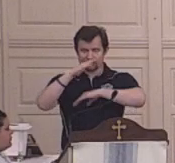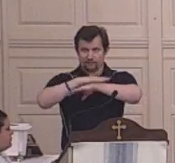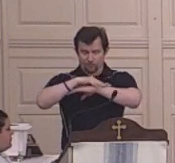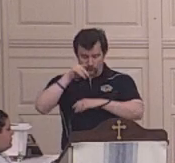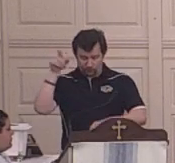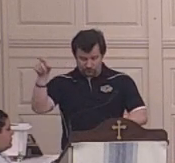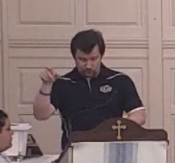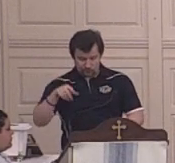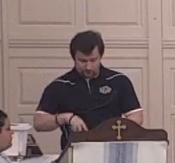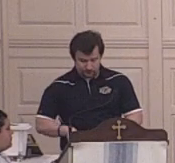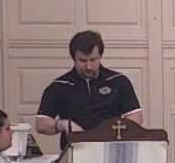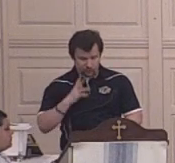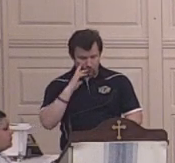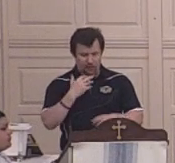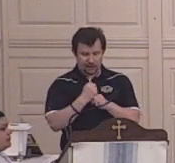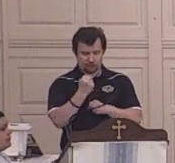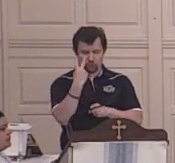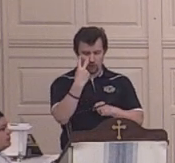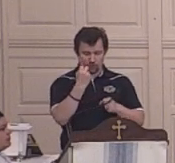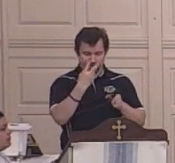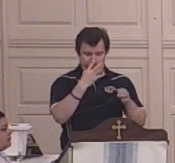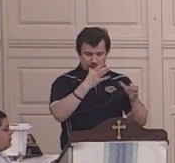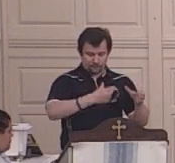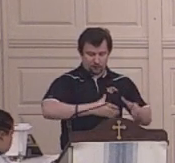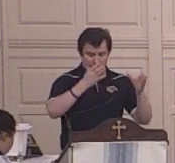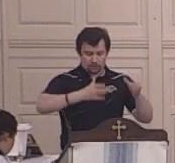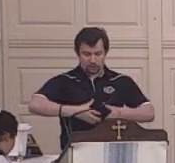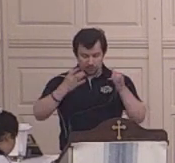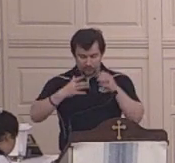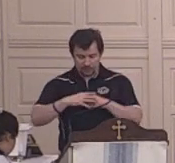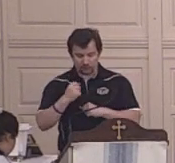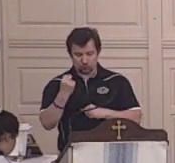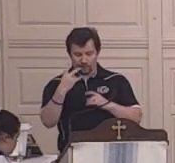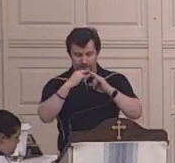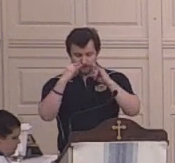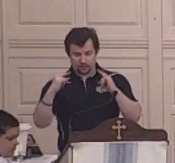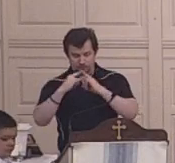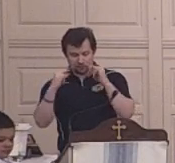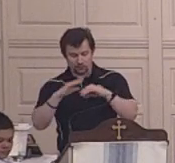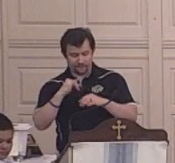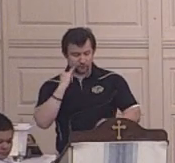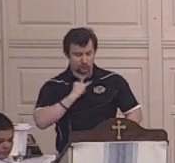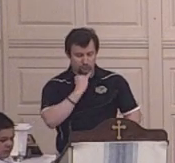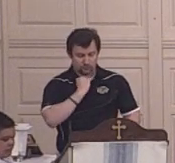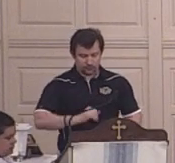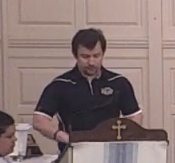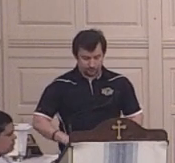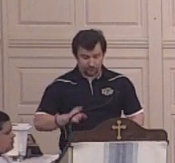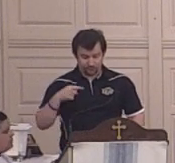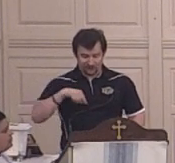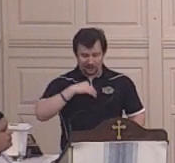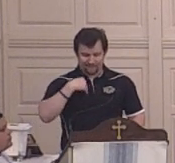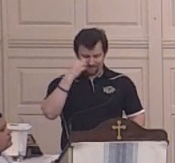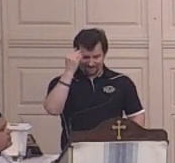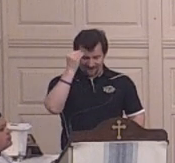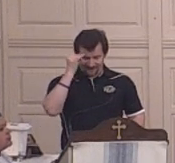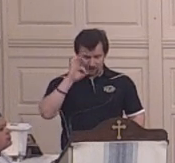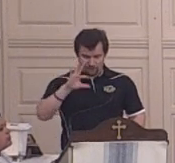at the foot of the mountain an altar and 12 pillars for the 12 tribes of Israel.